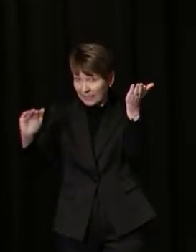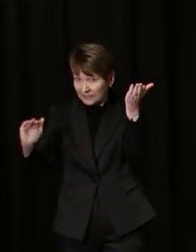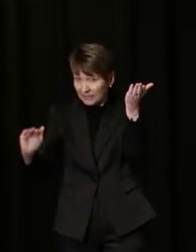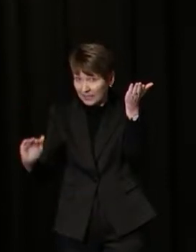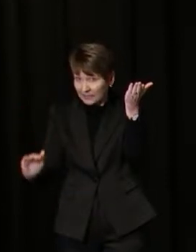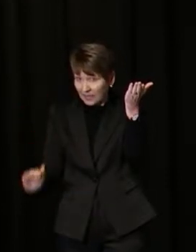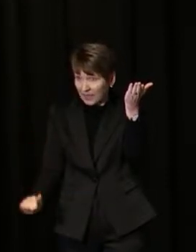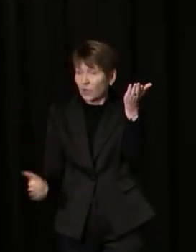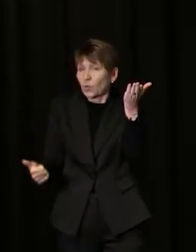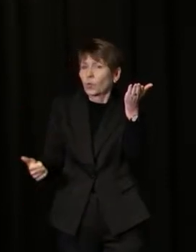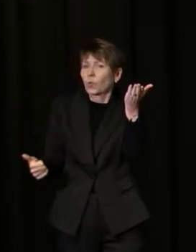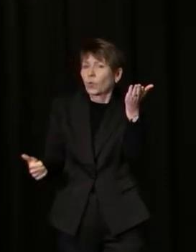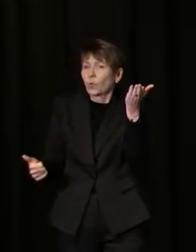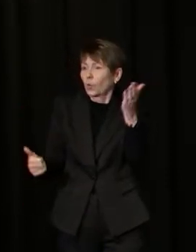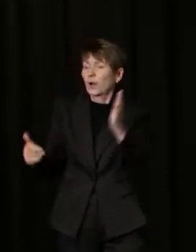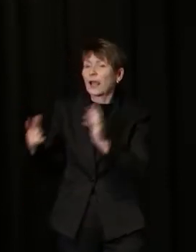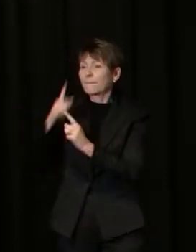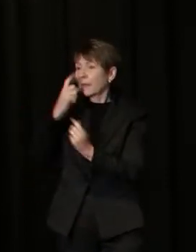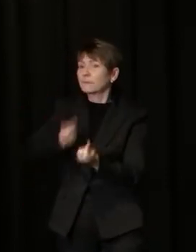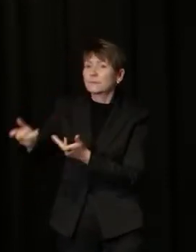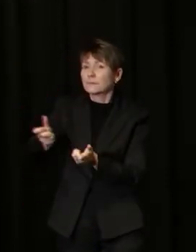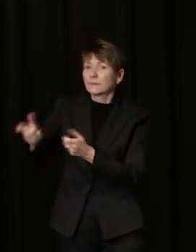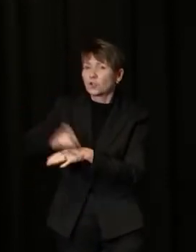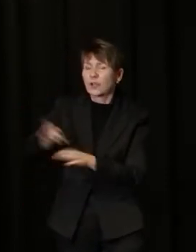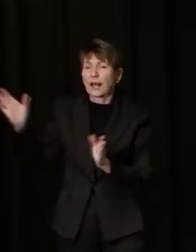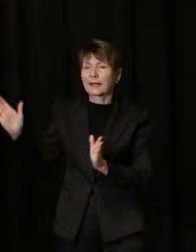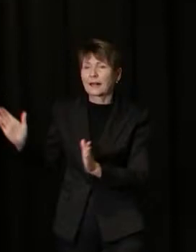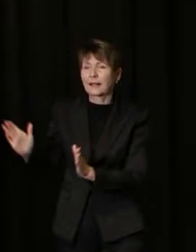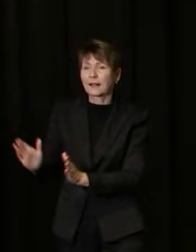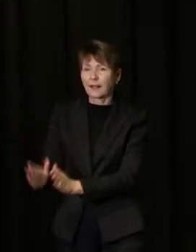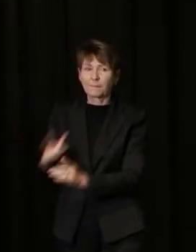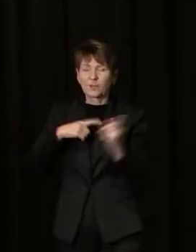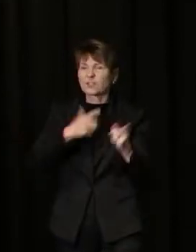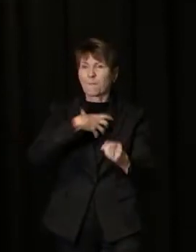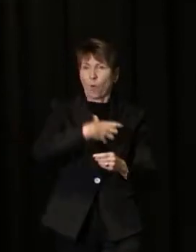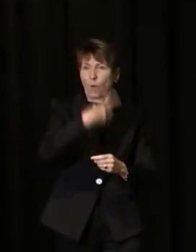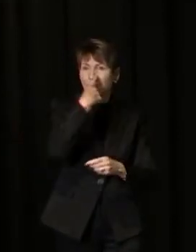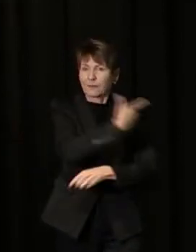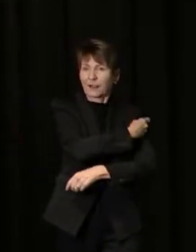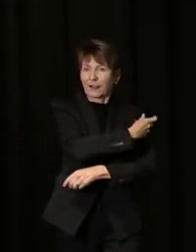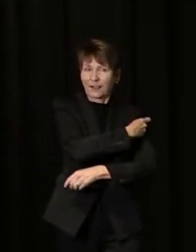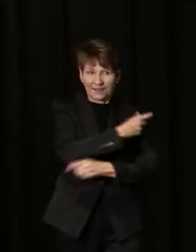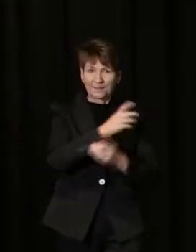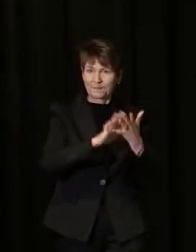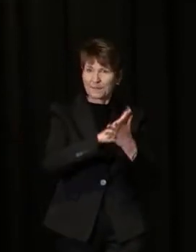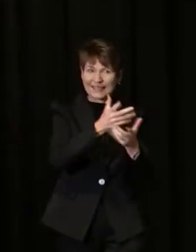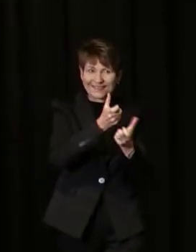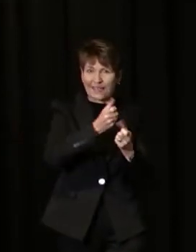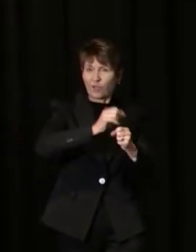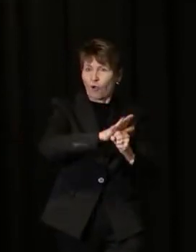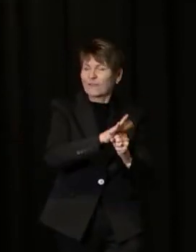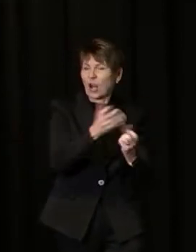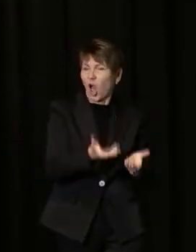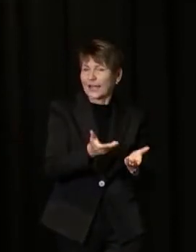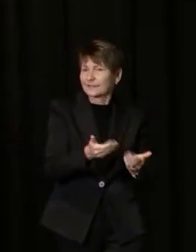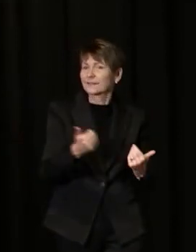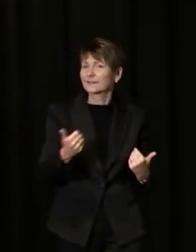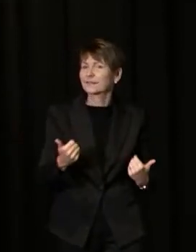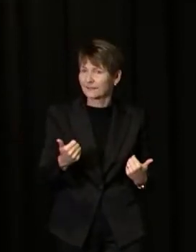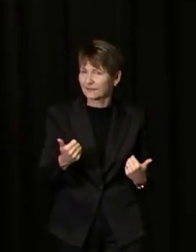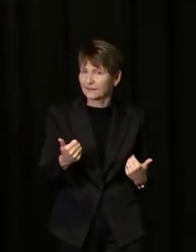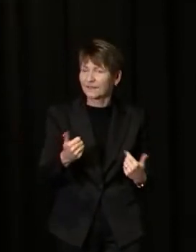the broadest focus. So not just about preserving the health system and saving lives, but a focus that includes the economy and employment, infrastructure,